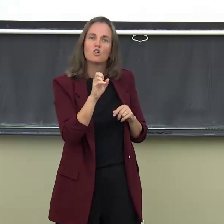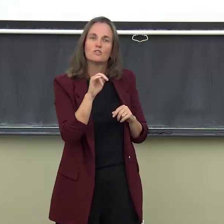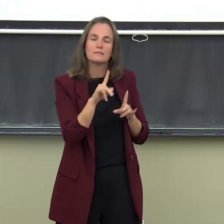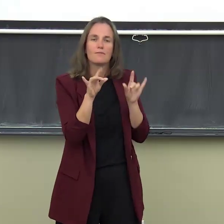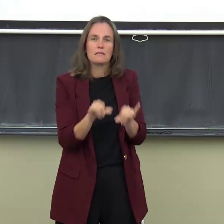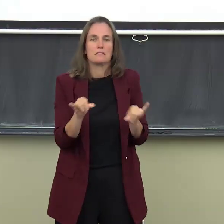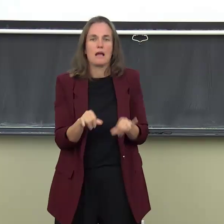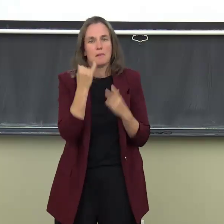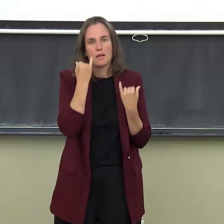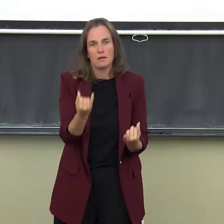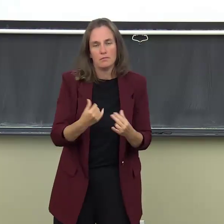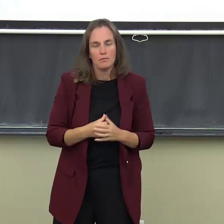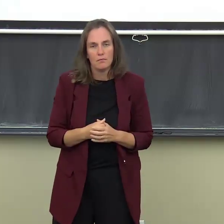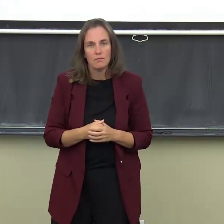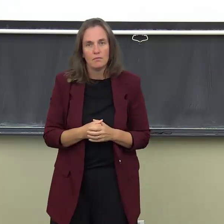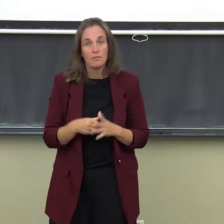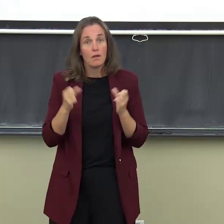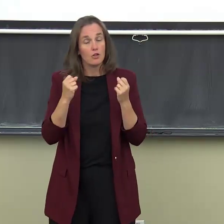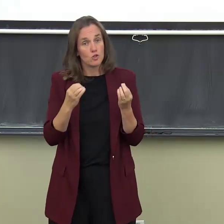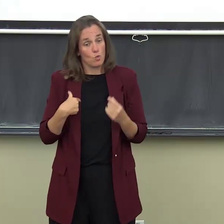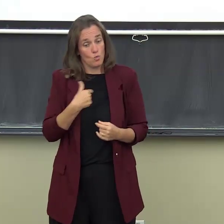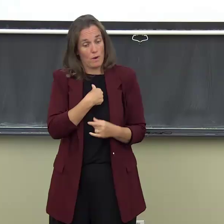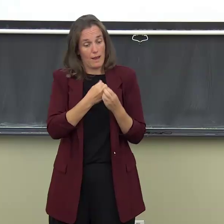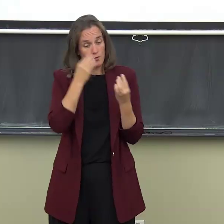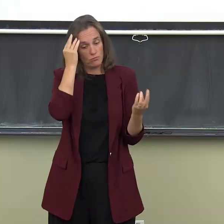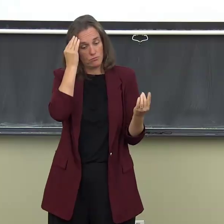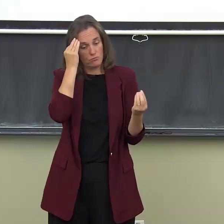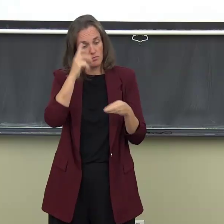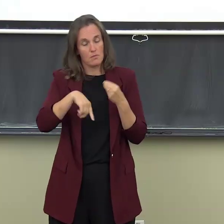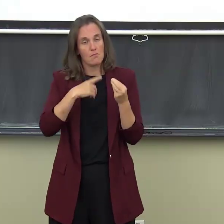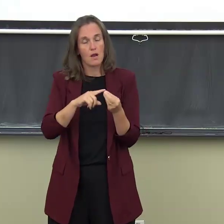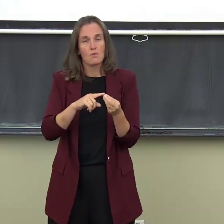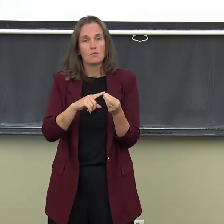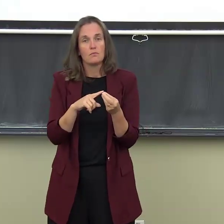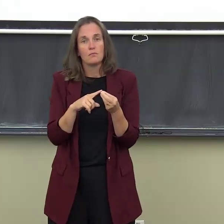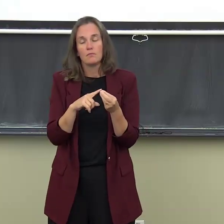idea. So that we have to think about